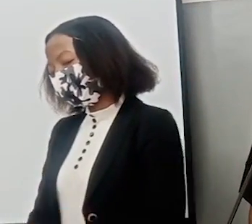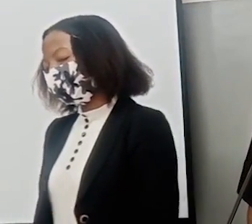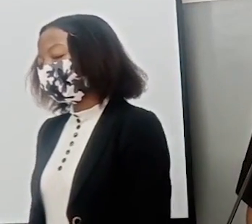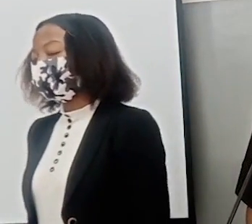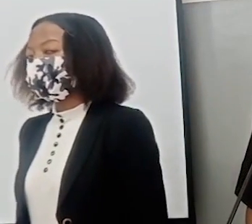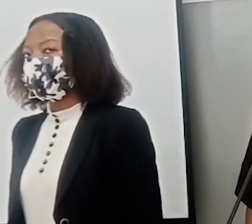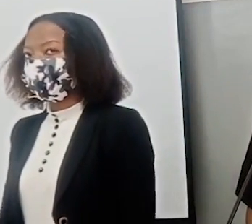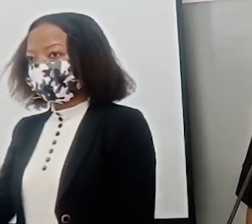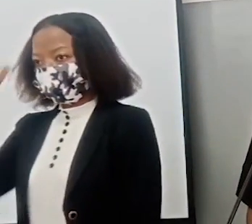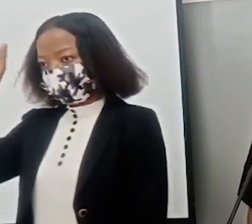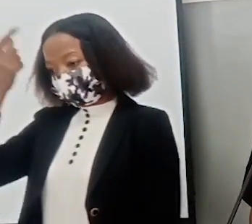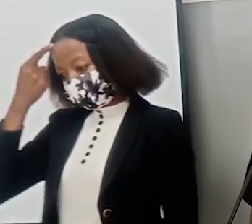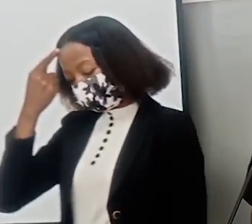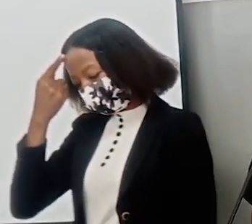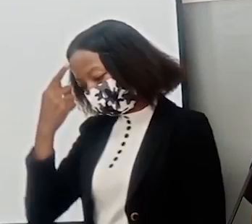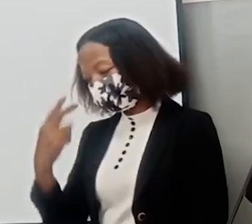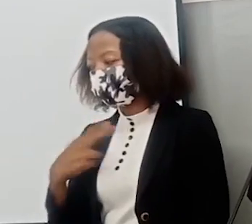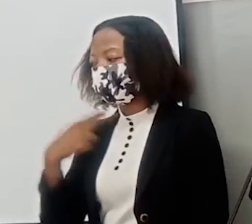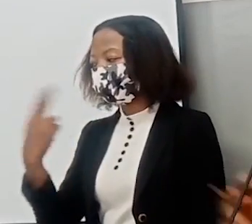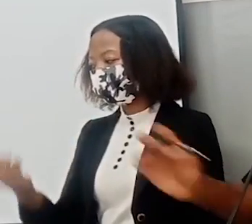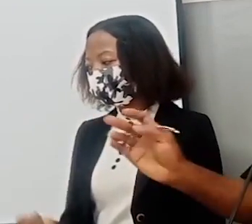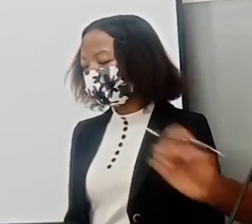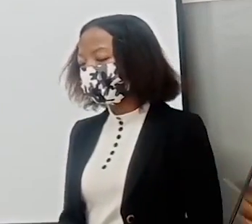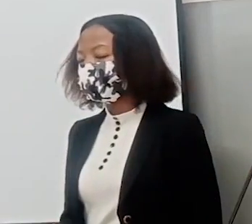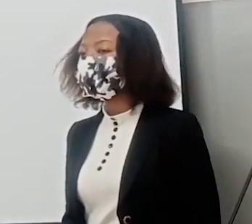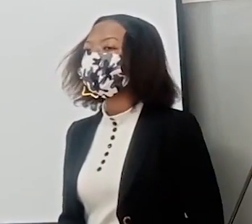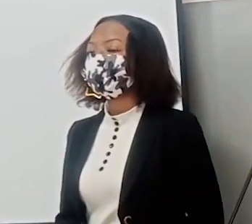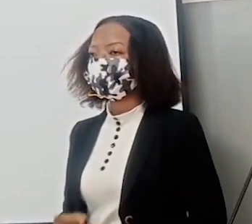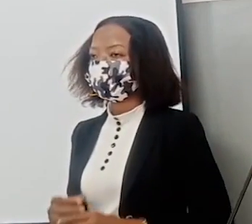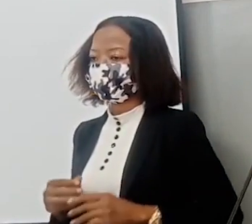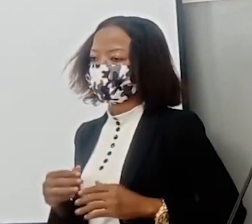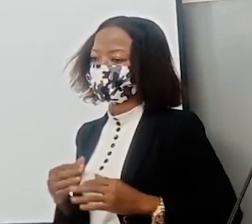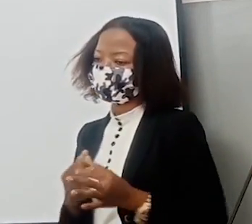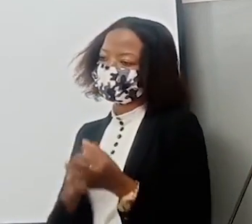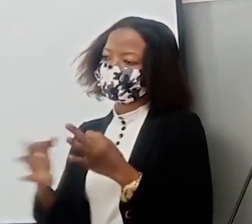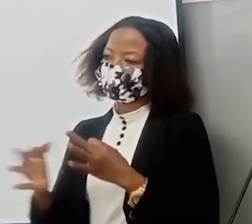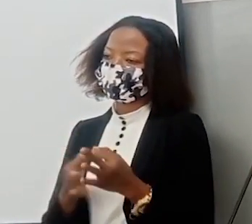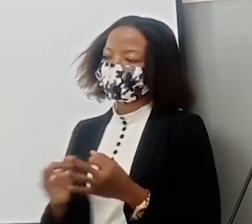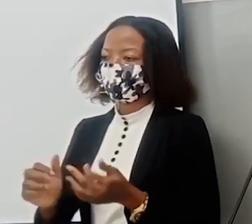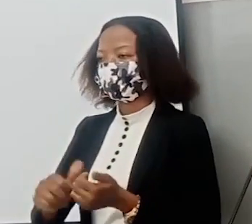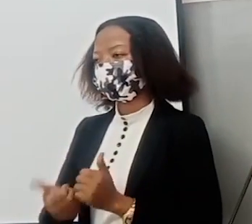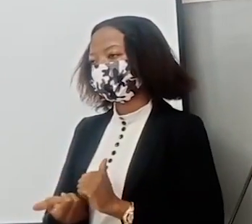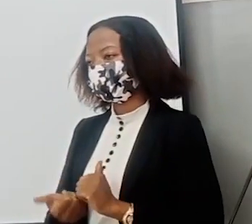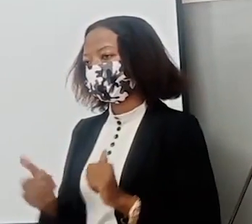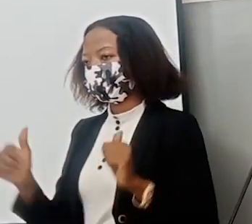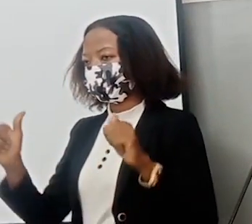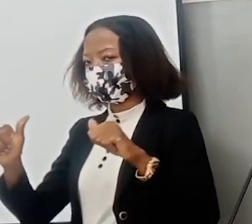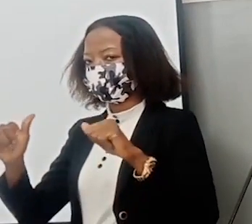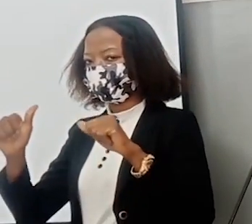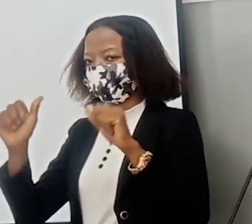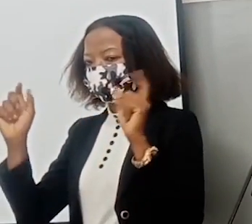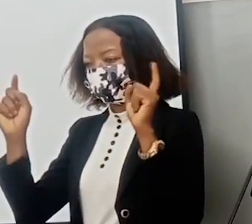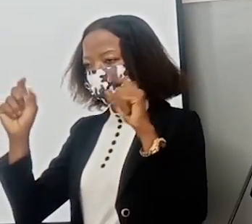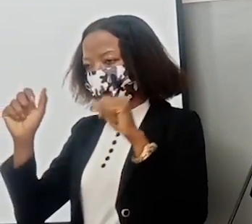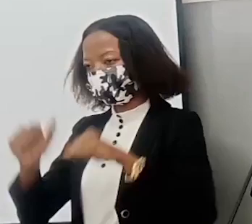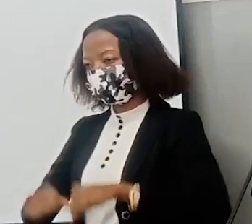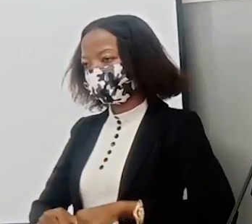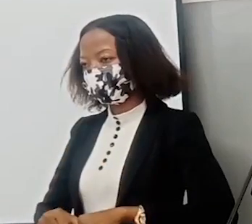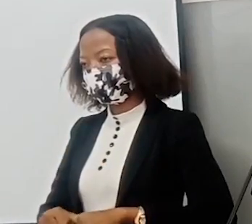Once His Excellency made the broadcast announcing the wide range of interventions to suppress the third wave,